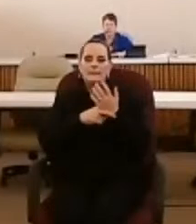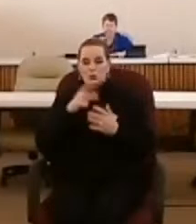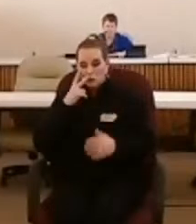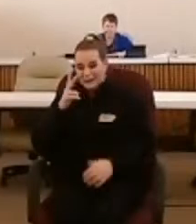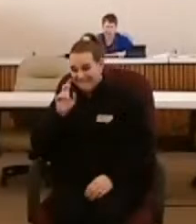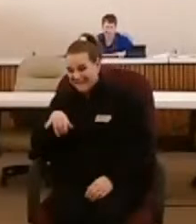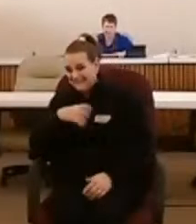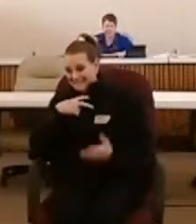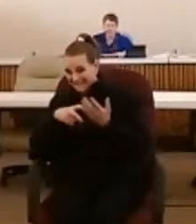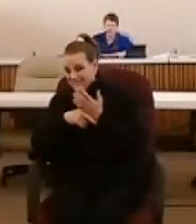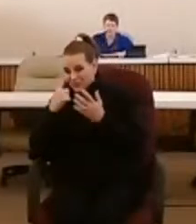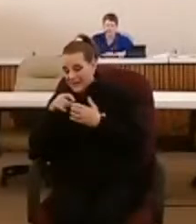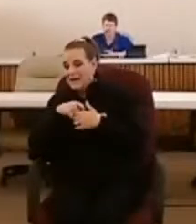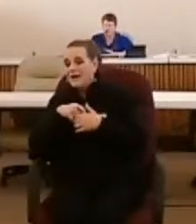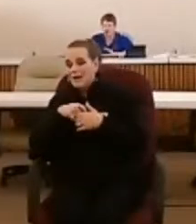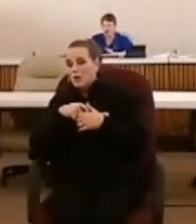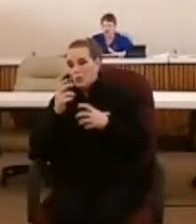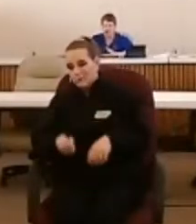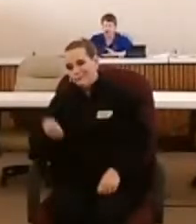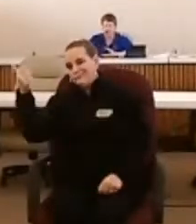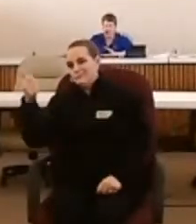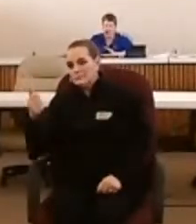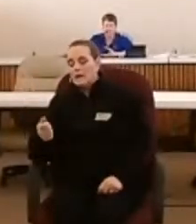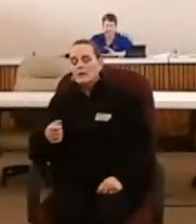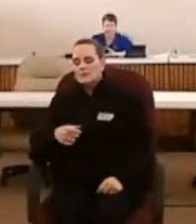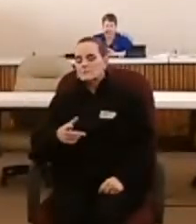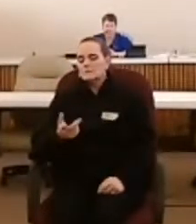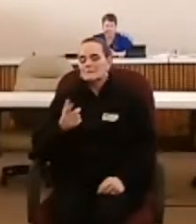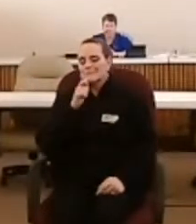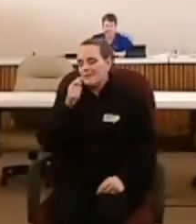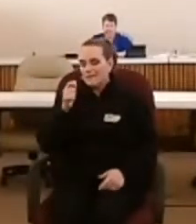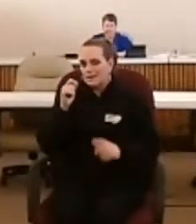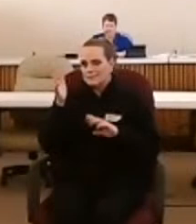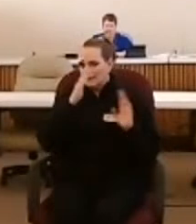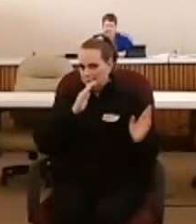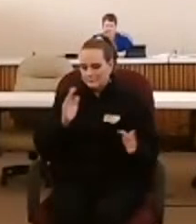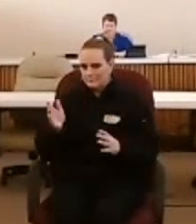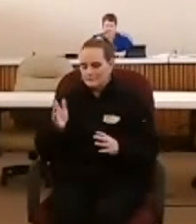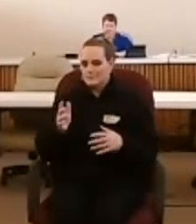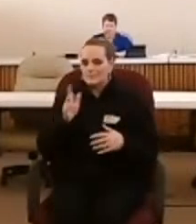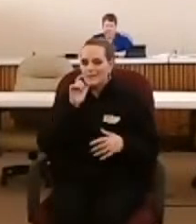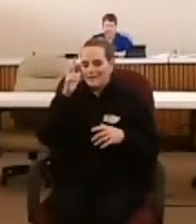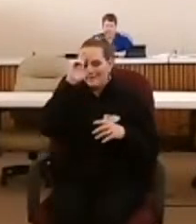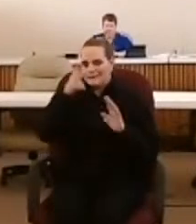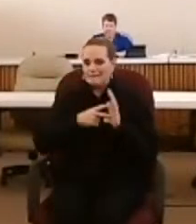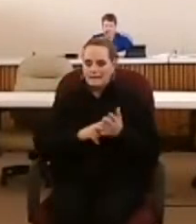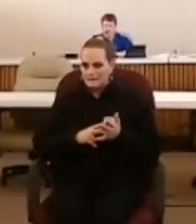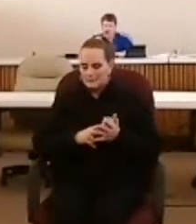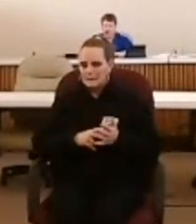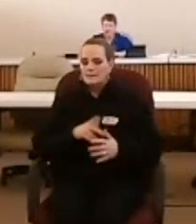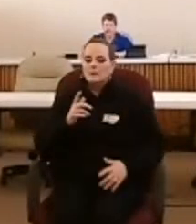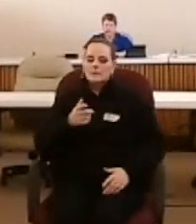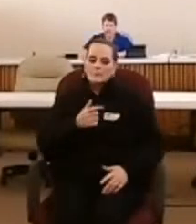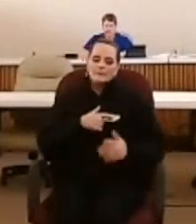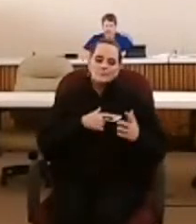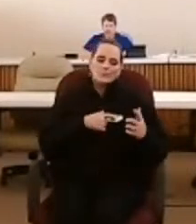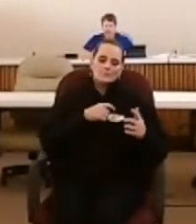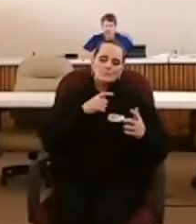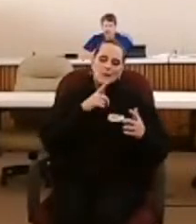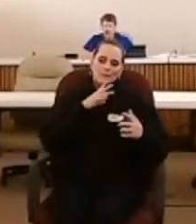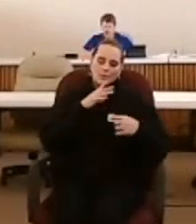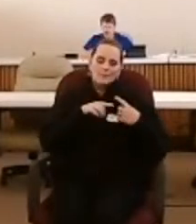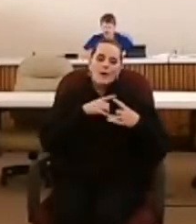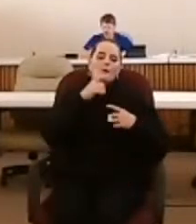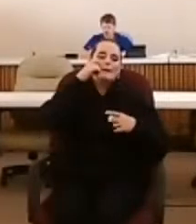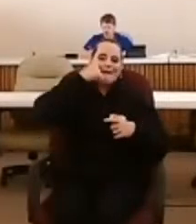we'll get it thrown out. Very good. It's just, like I said, that's not the intent. The intent is to do more with what I'll call everyday parking.